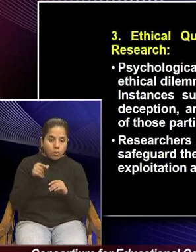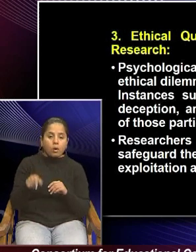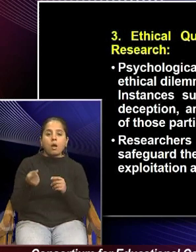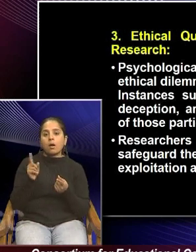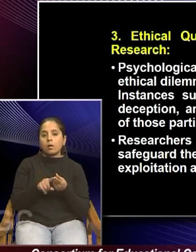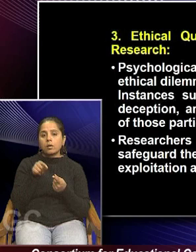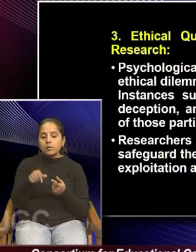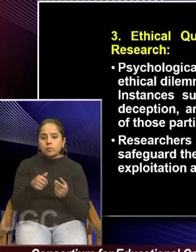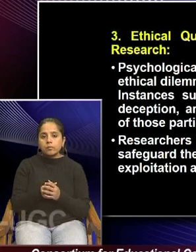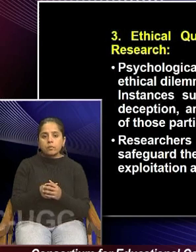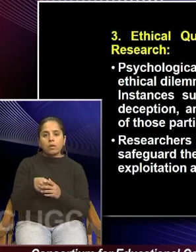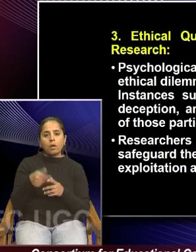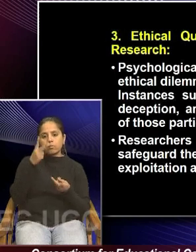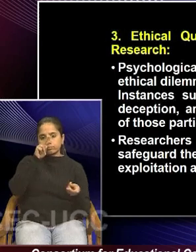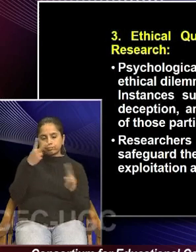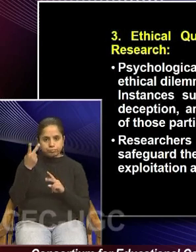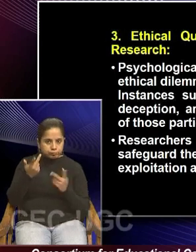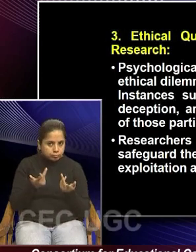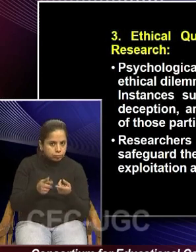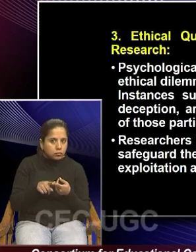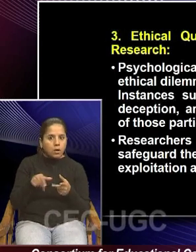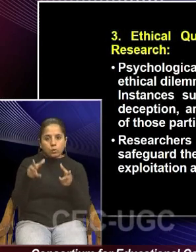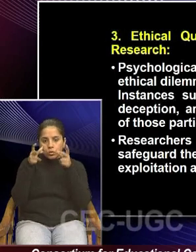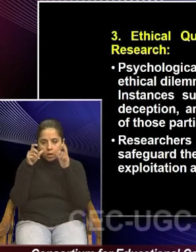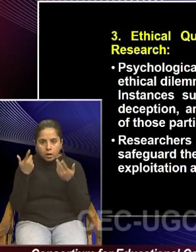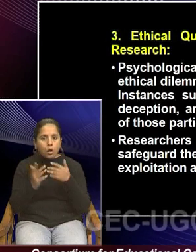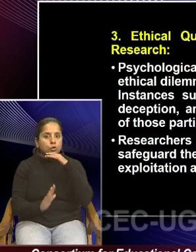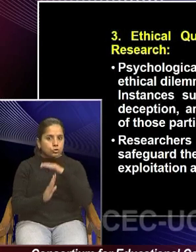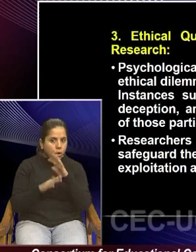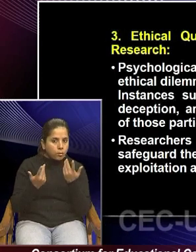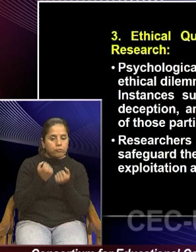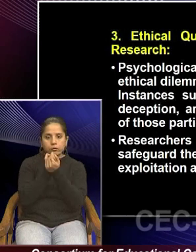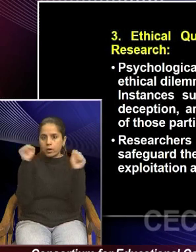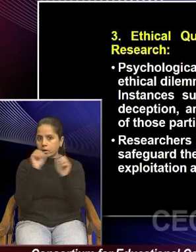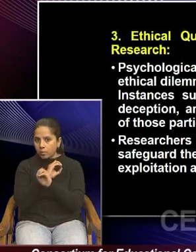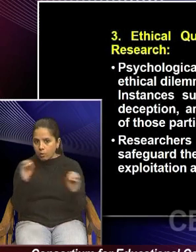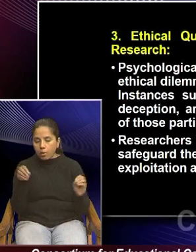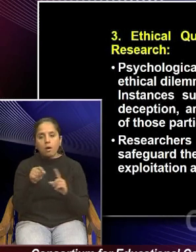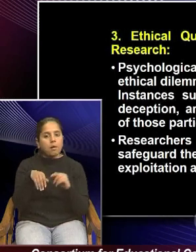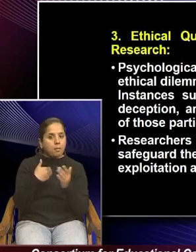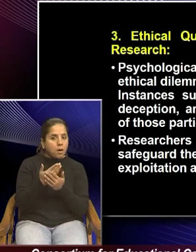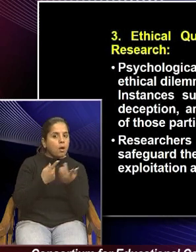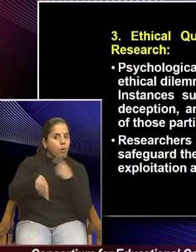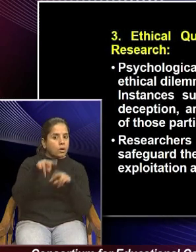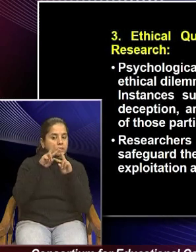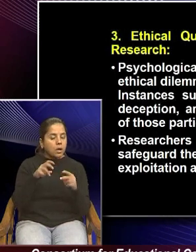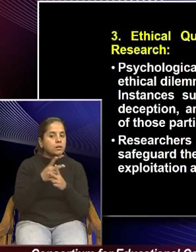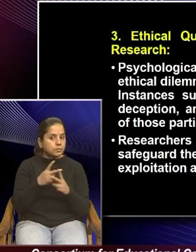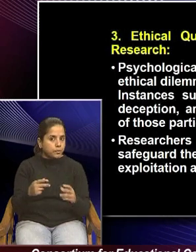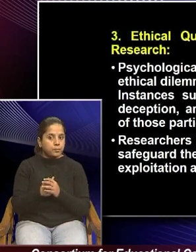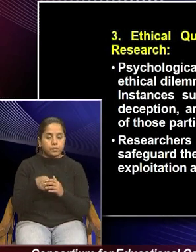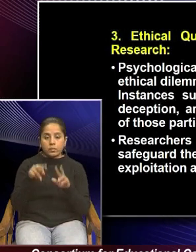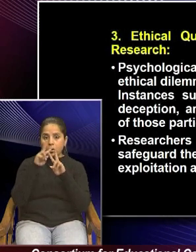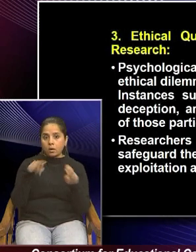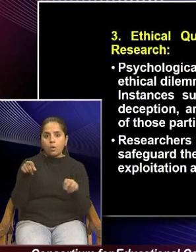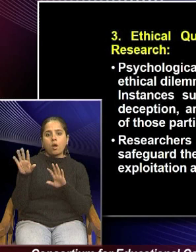of mistreatment, deception, and restriction of freedom of those participating in the study. Researchers